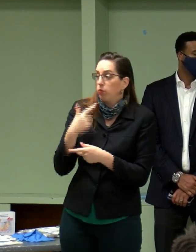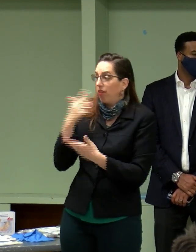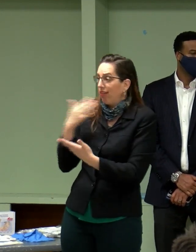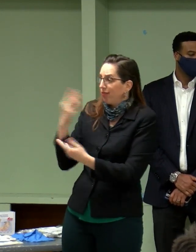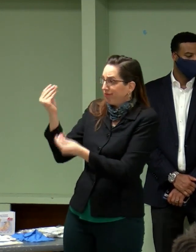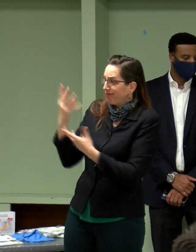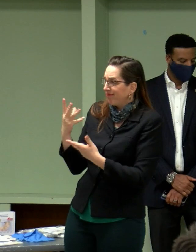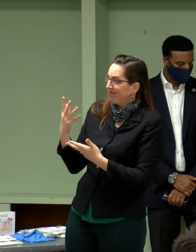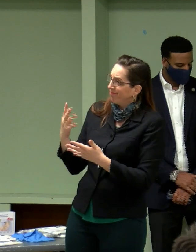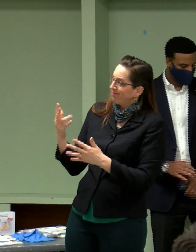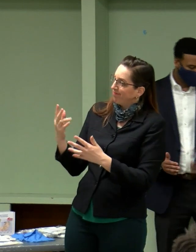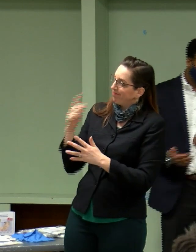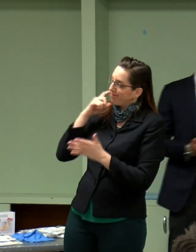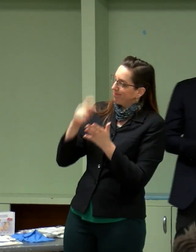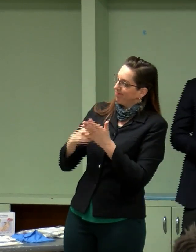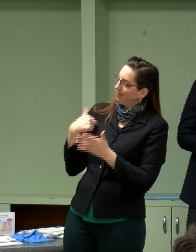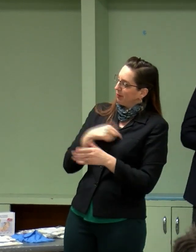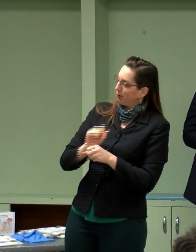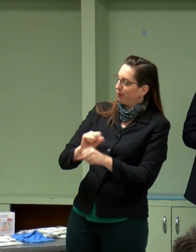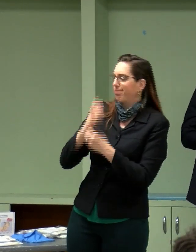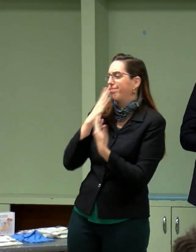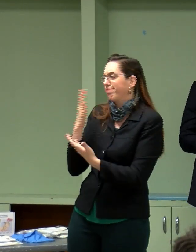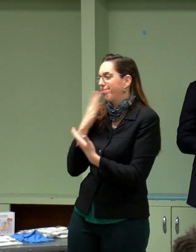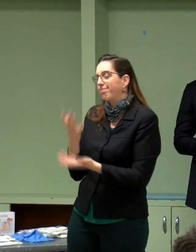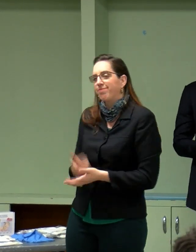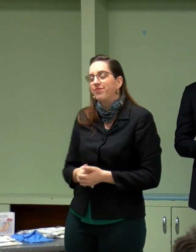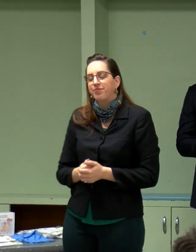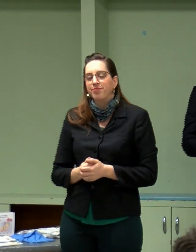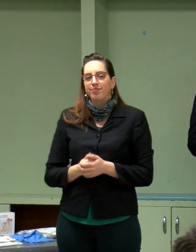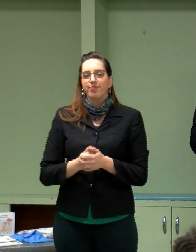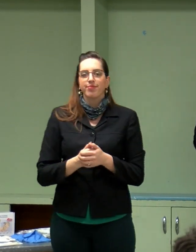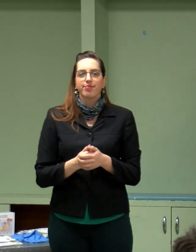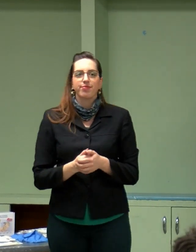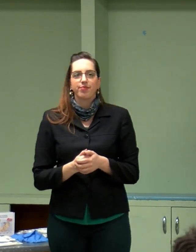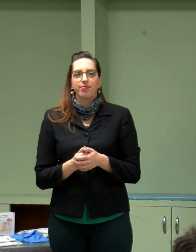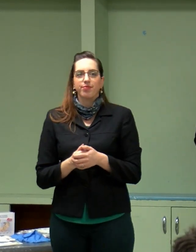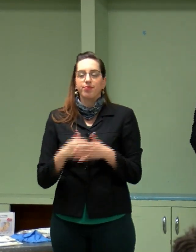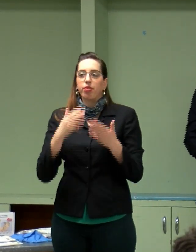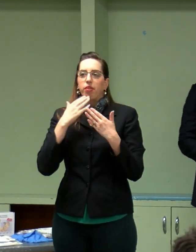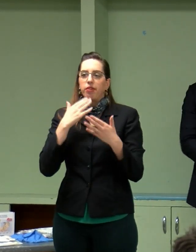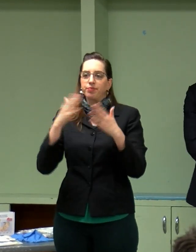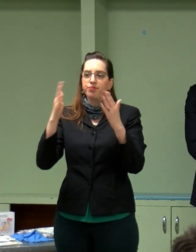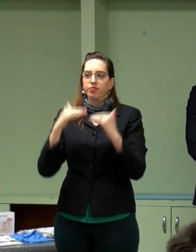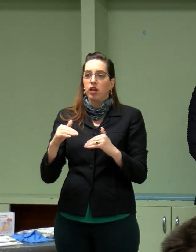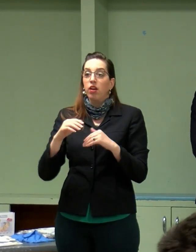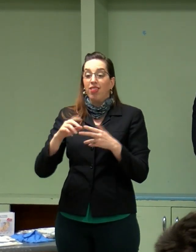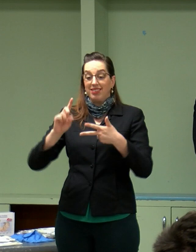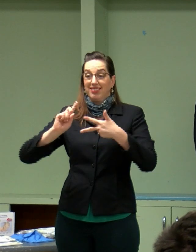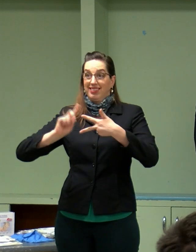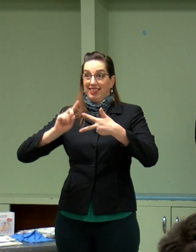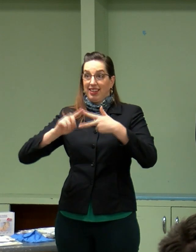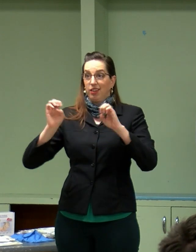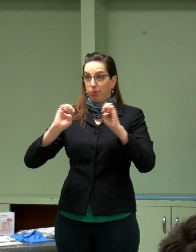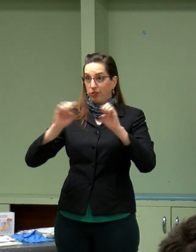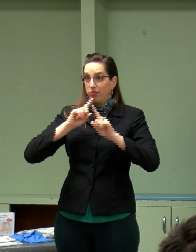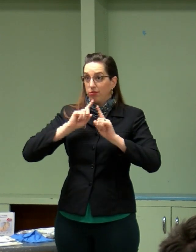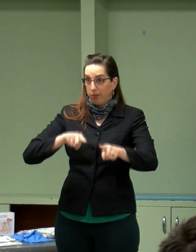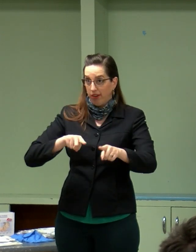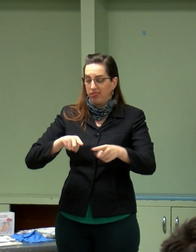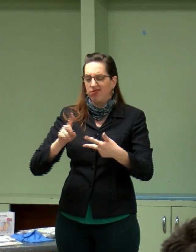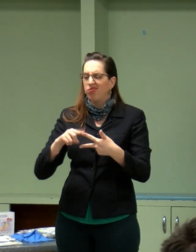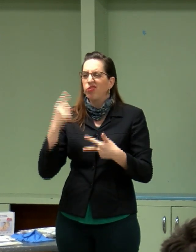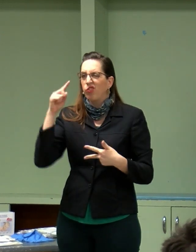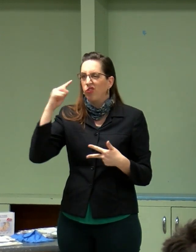much. Thank you, Becky. The second prong of the emergency response of our strategy answers